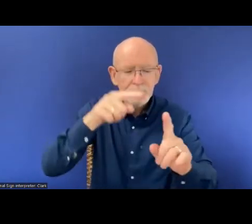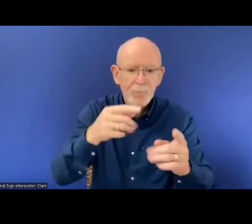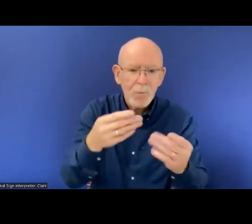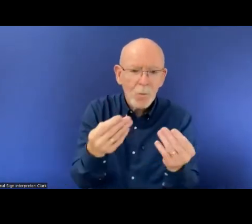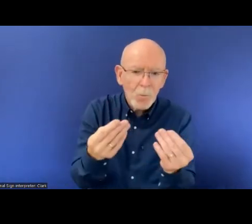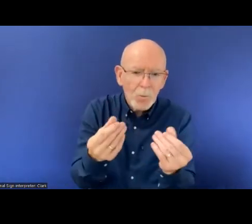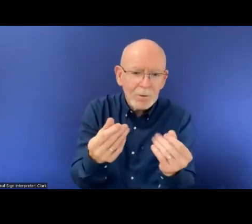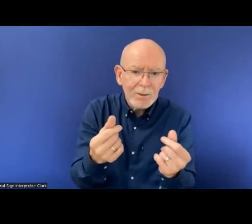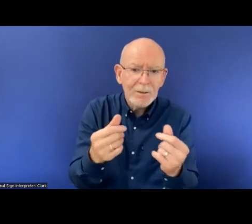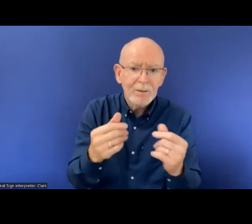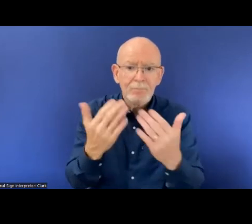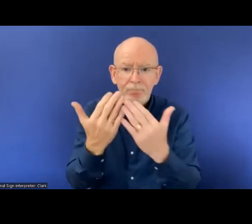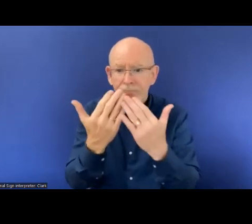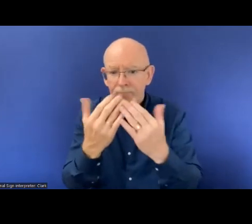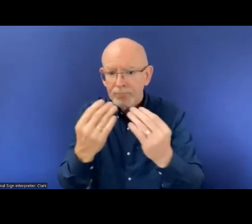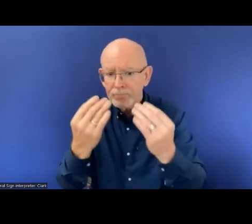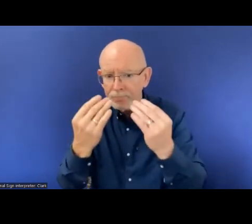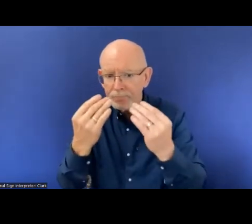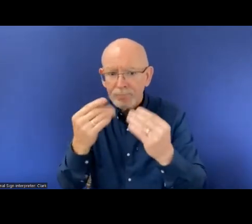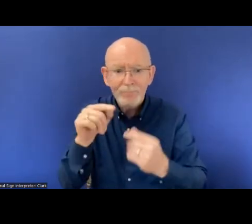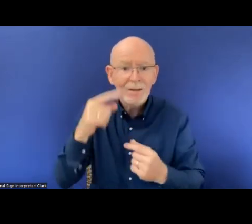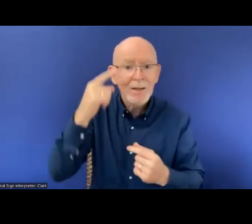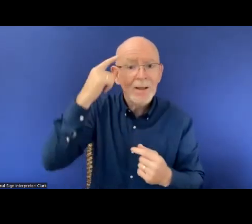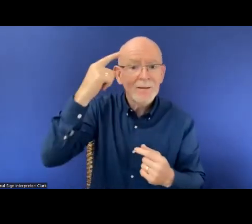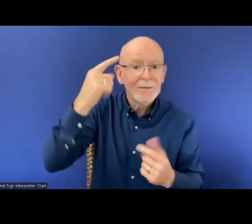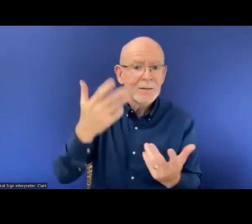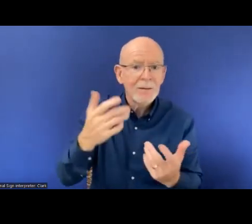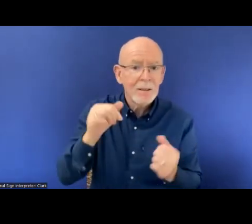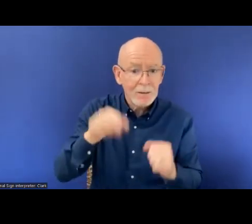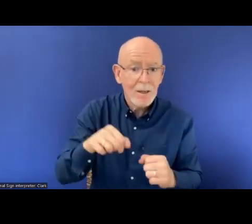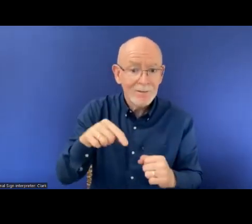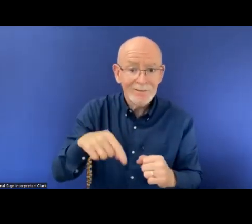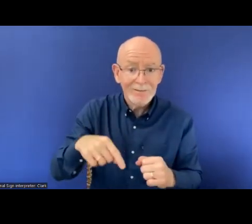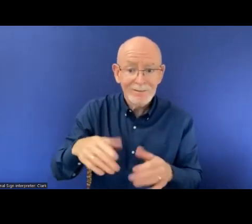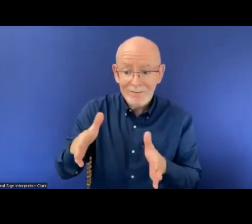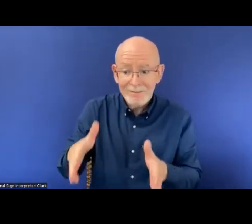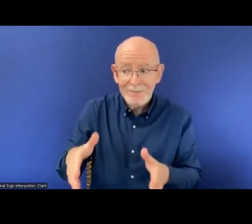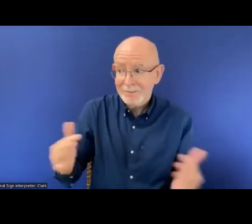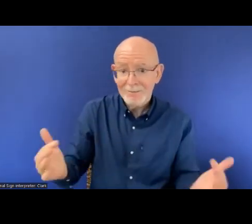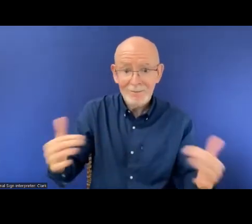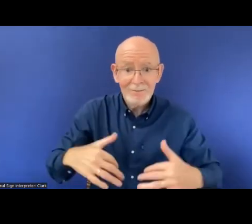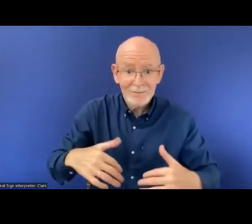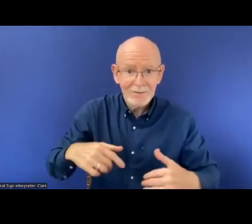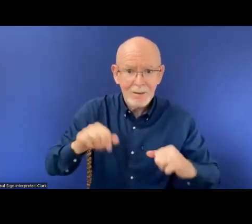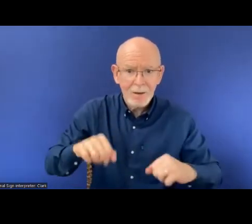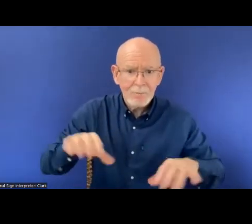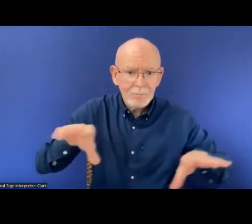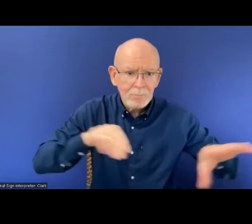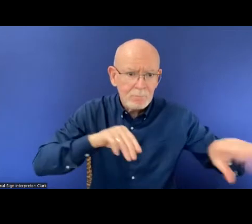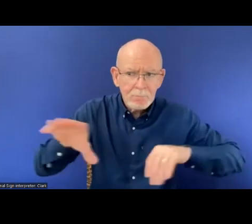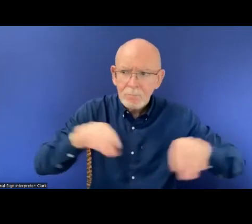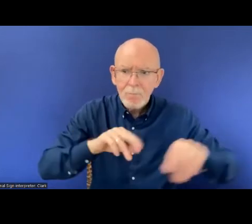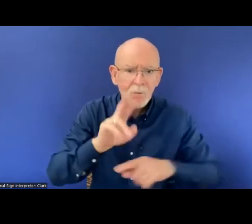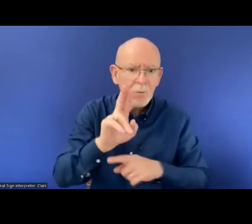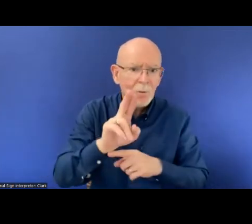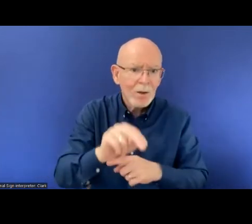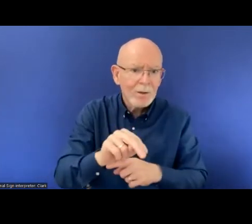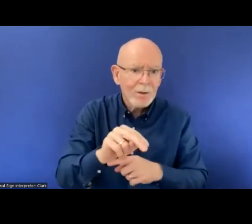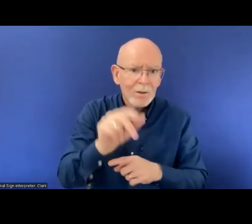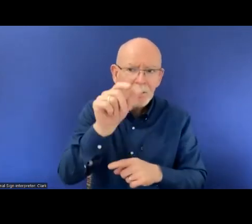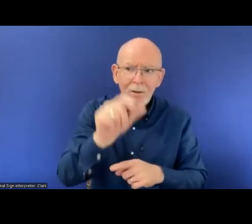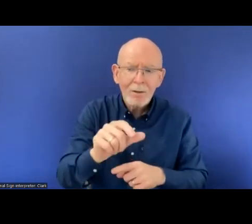to discuss how vision can contribute to progress on SDG 4, recovery from COVID,